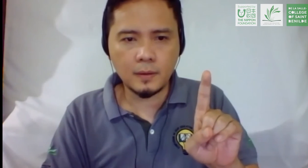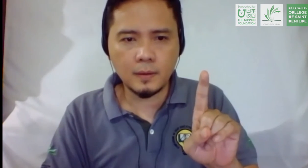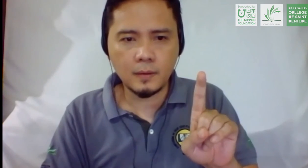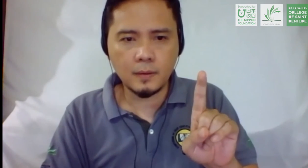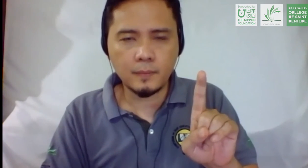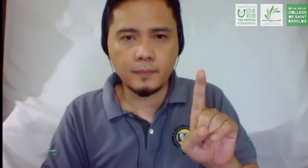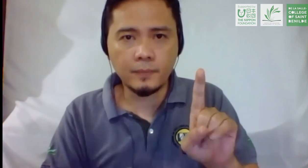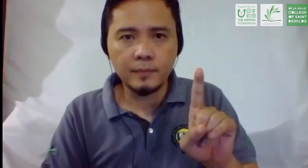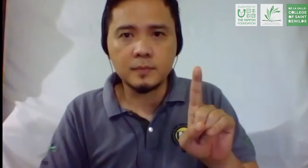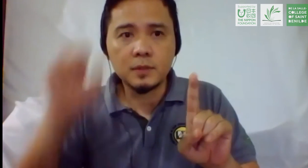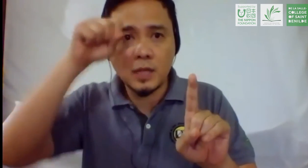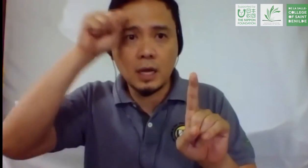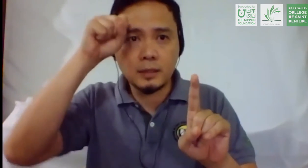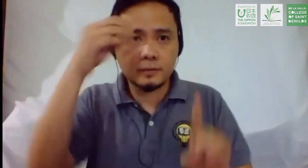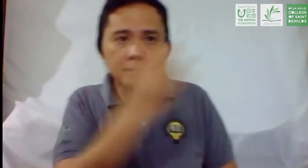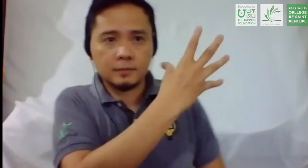Shock,